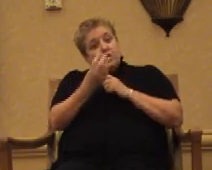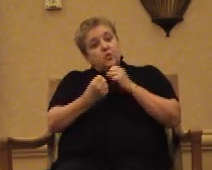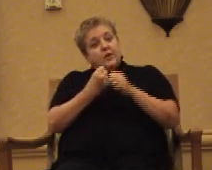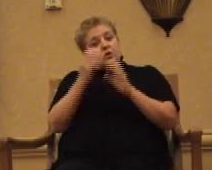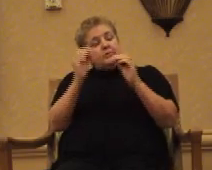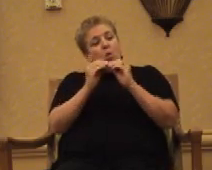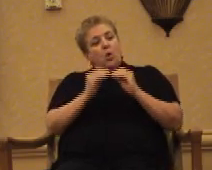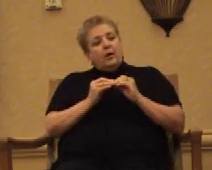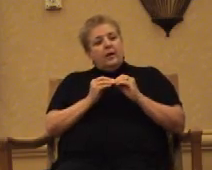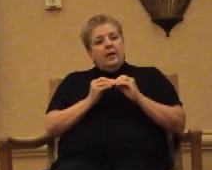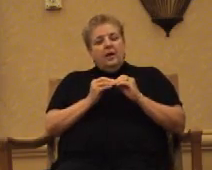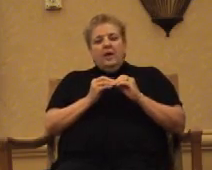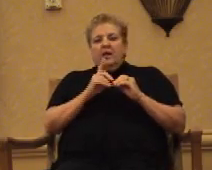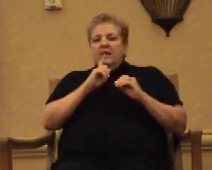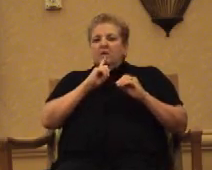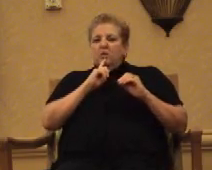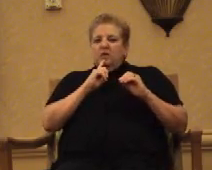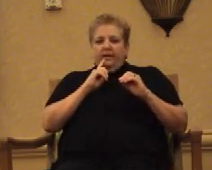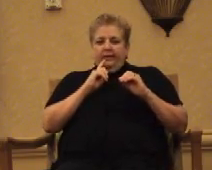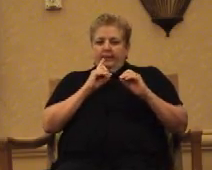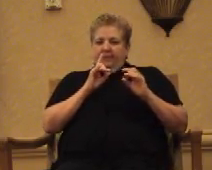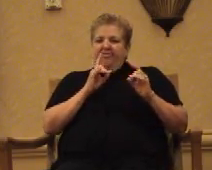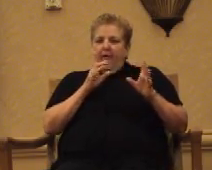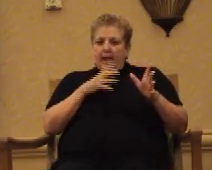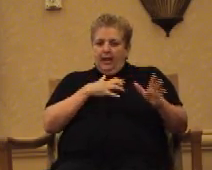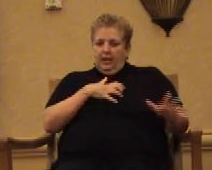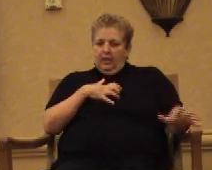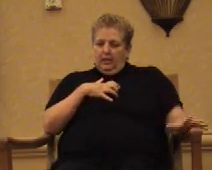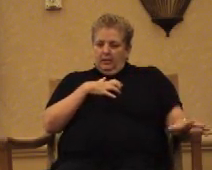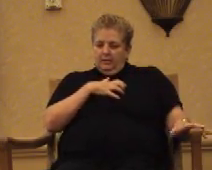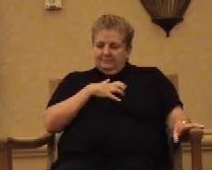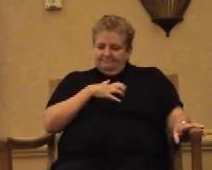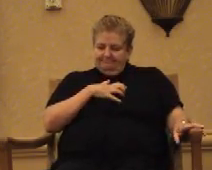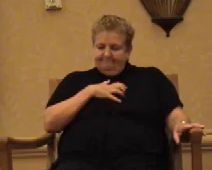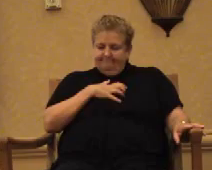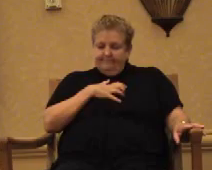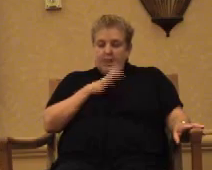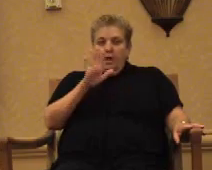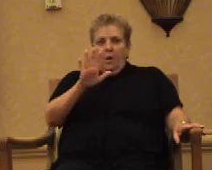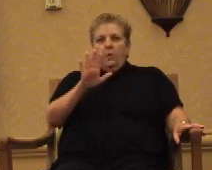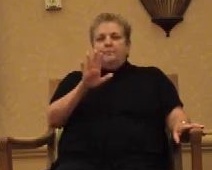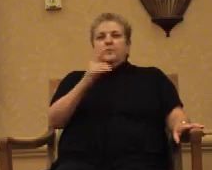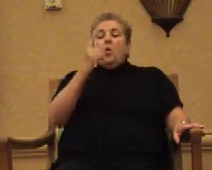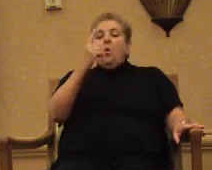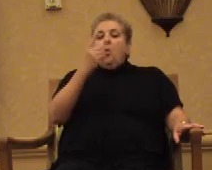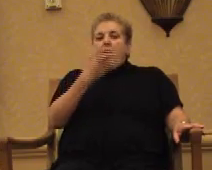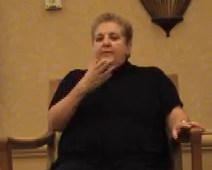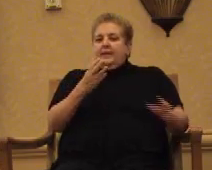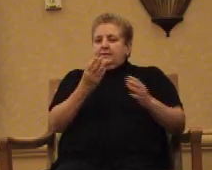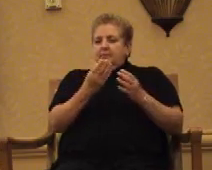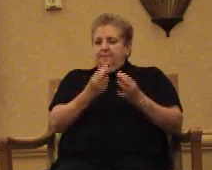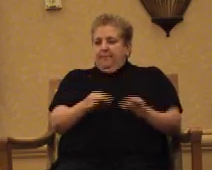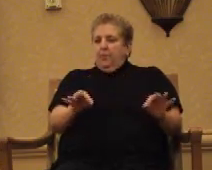got pathetic. I took a job. The one thing I always want to remember and I always want to talk about is